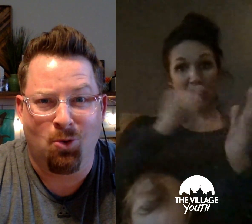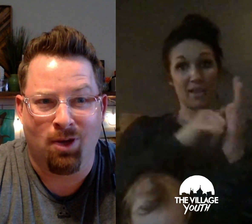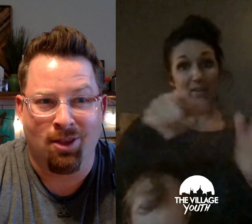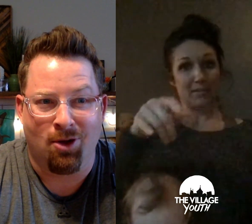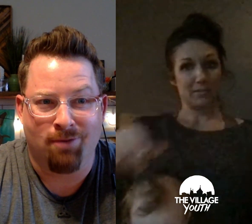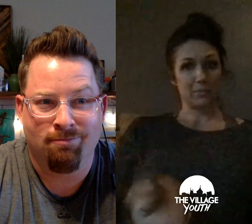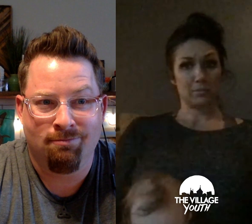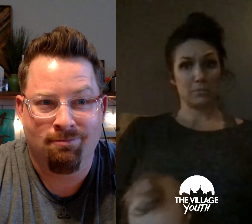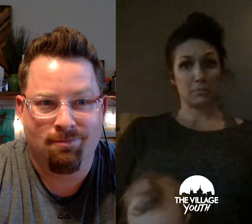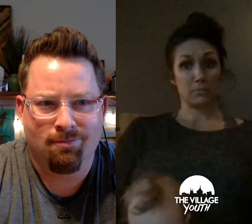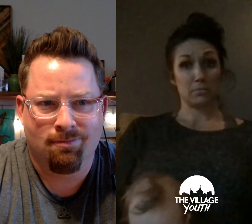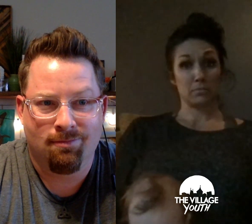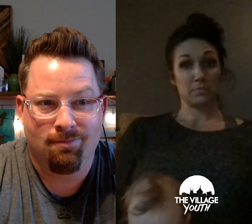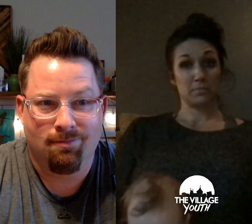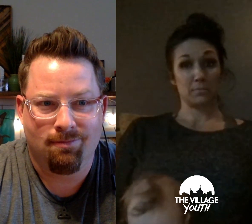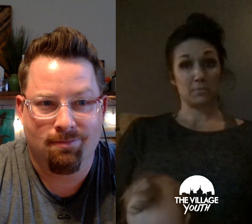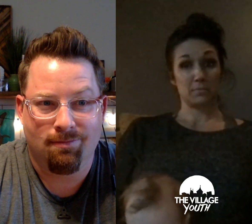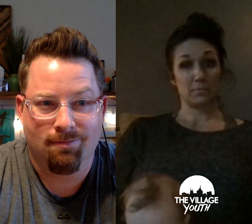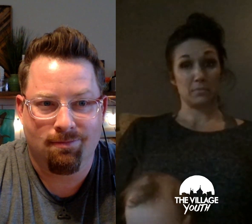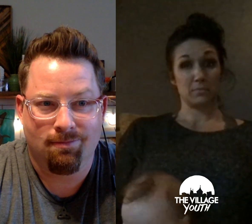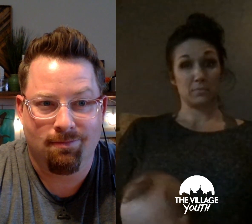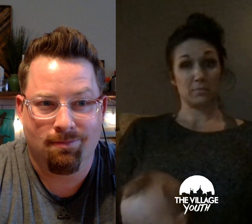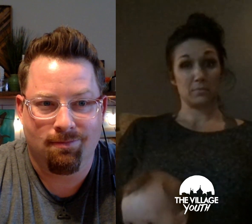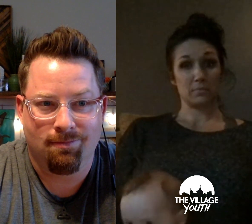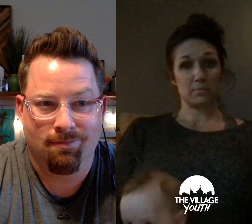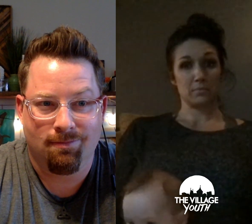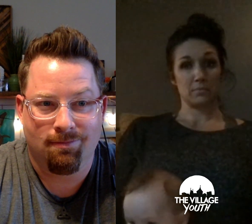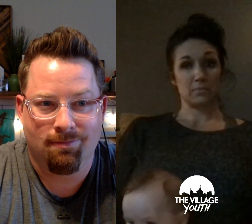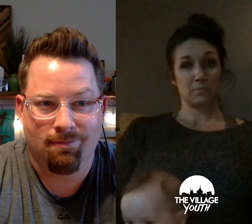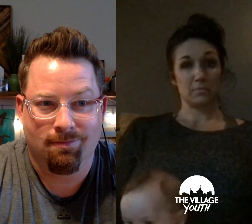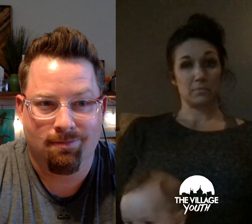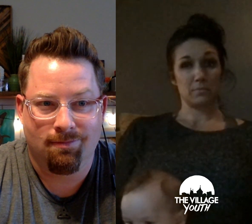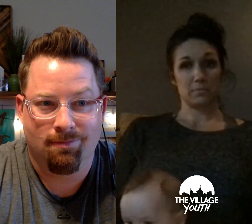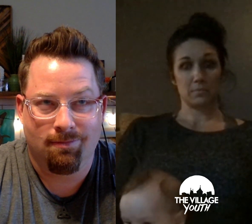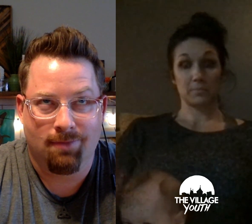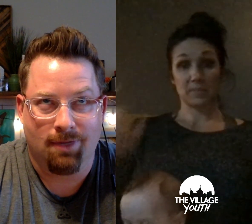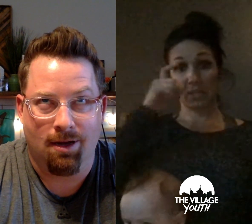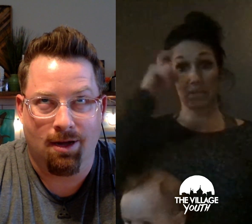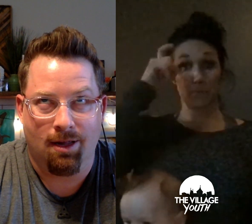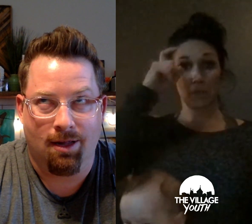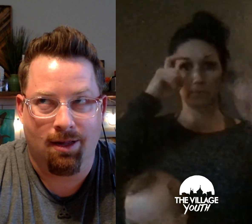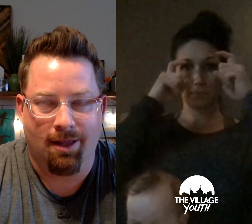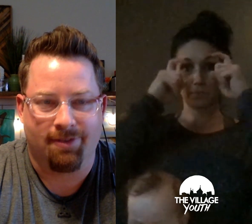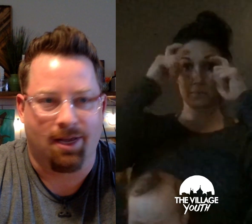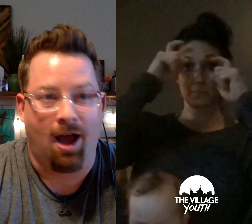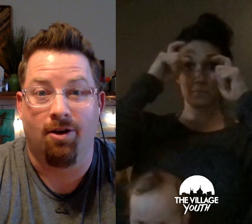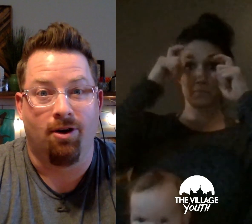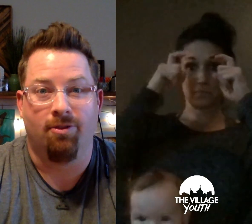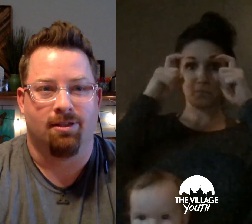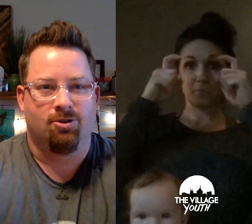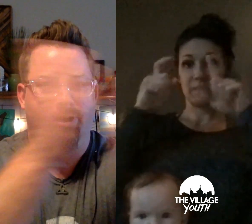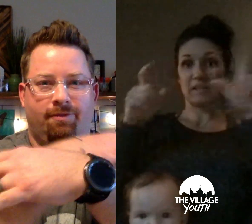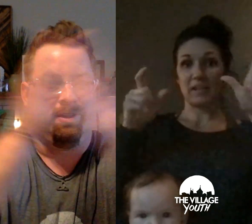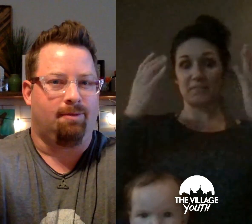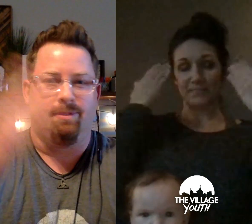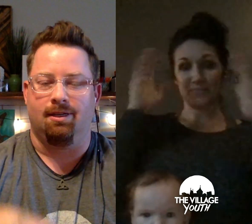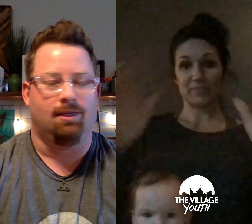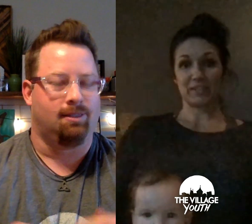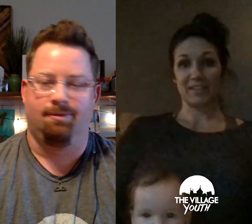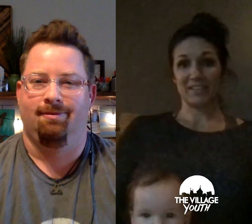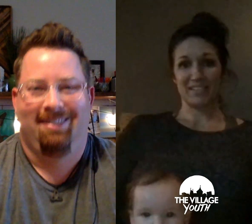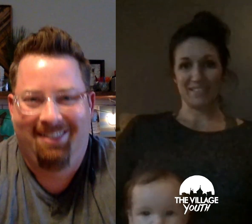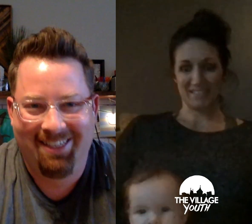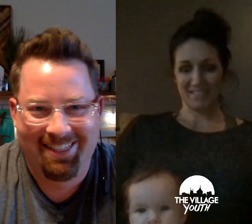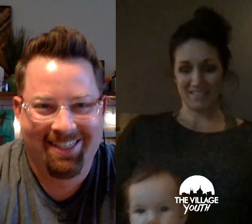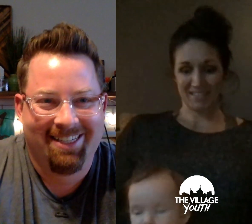only do one though. Oh, you can only do your left side or your right. All right. Yeah. Left side. I don't know. The screen flips and